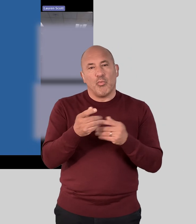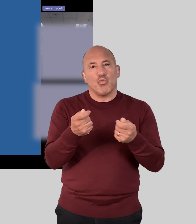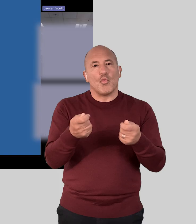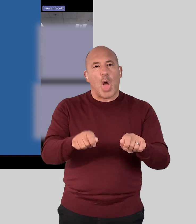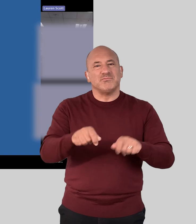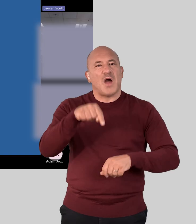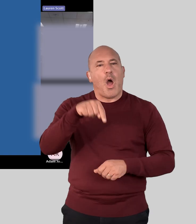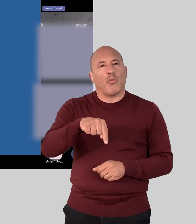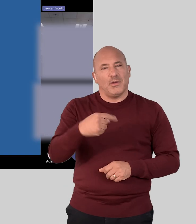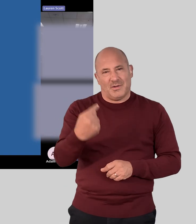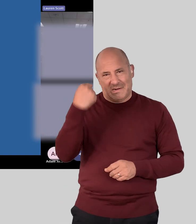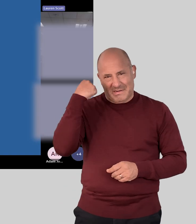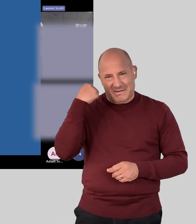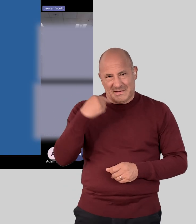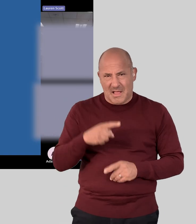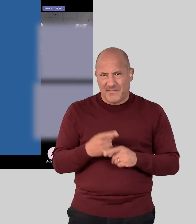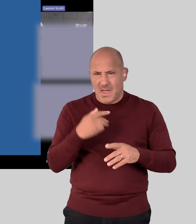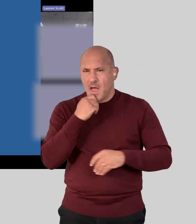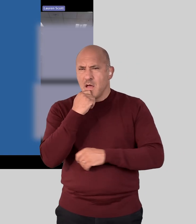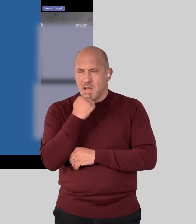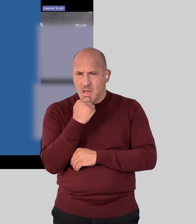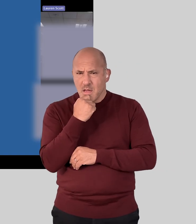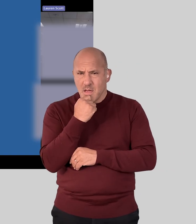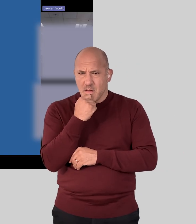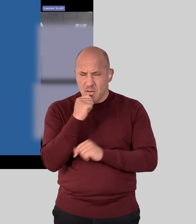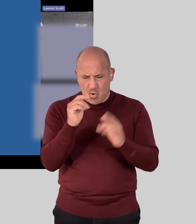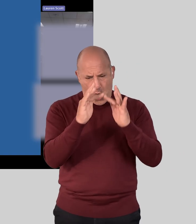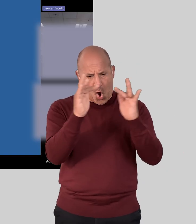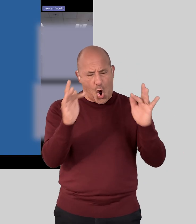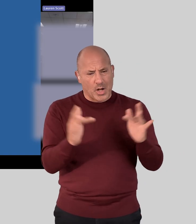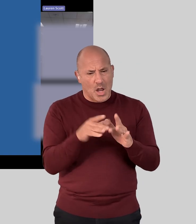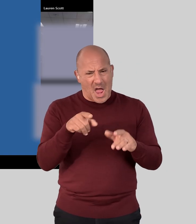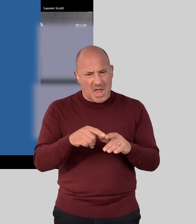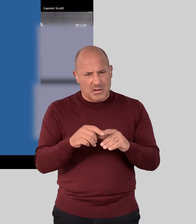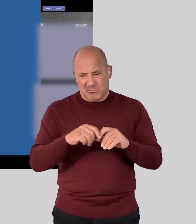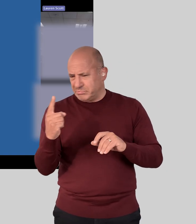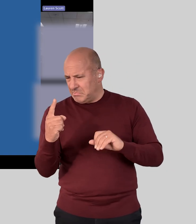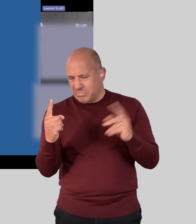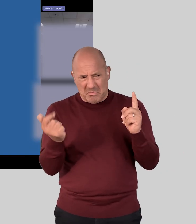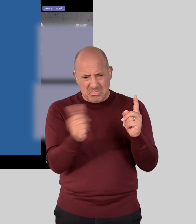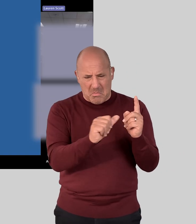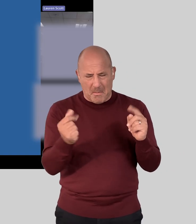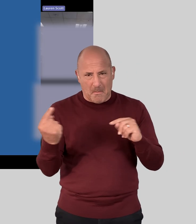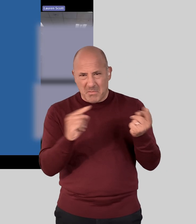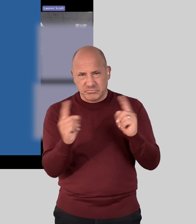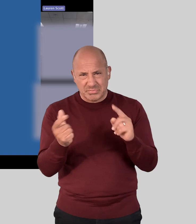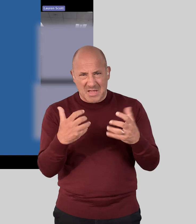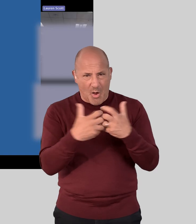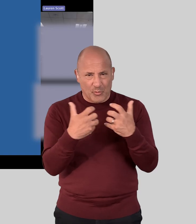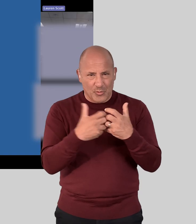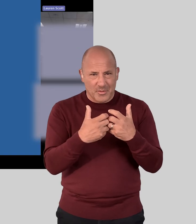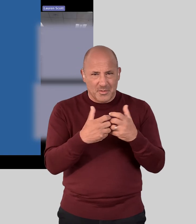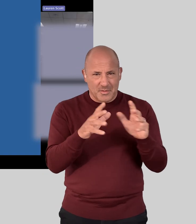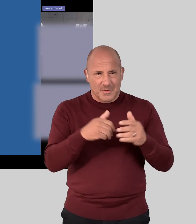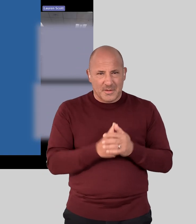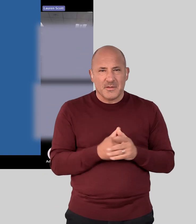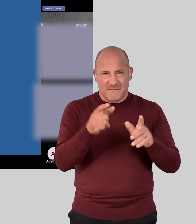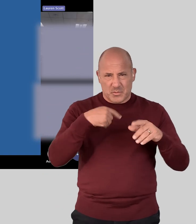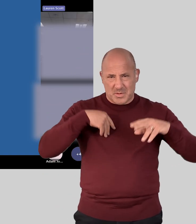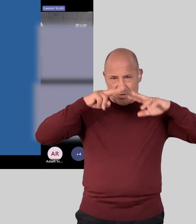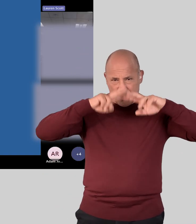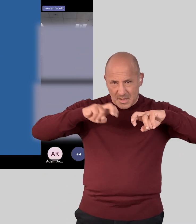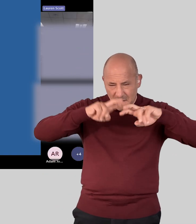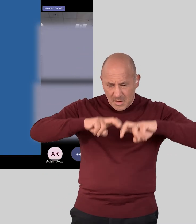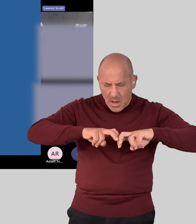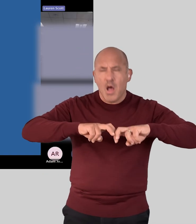particularly during lockdown, like it was kind of a thing of just like, okay, how do we put on battles online? Whereas I think if we dig